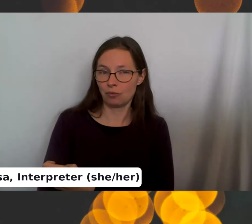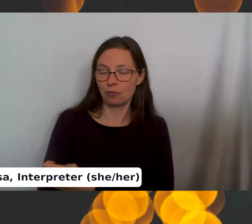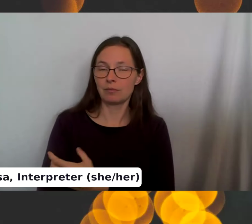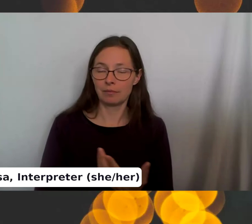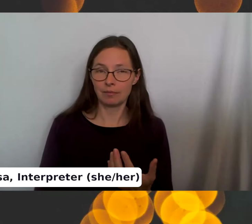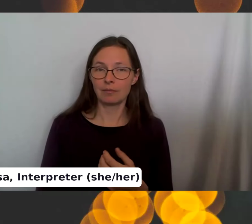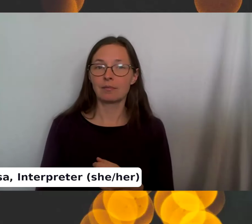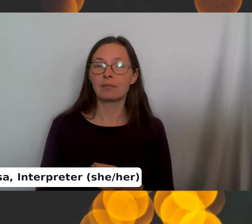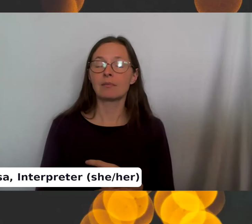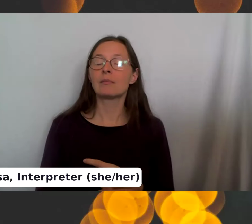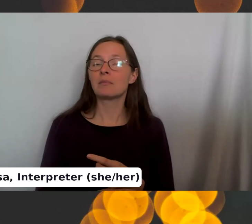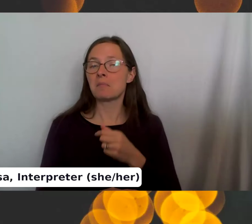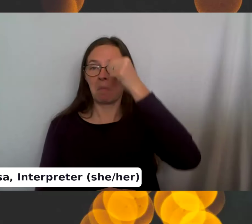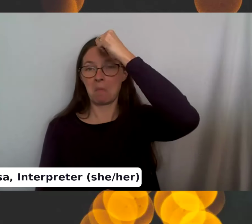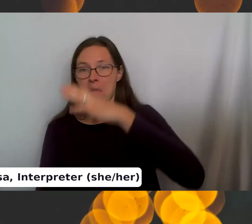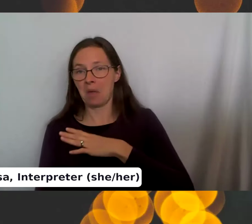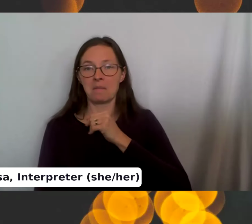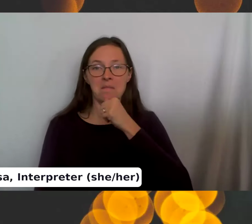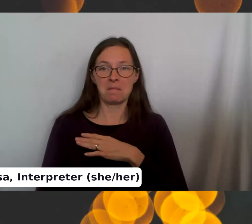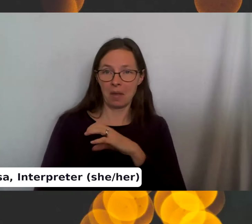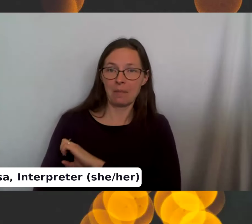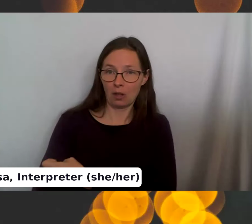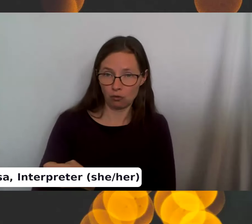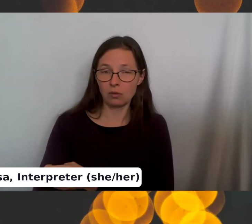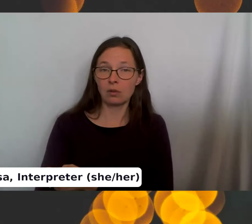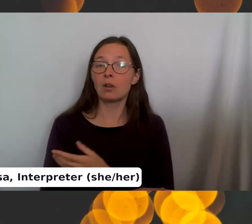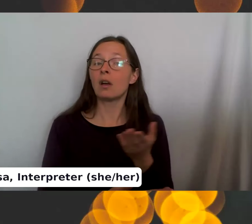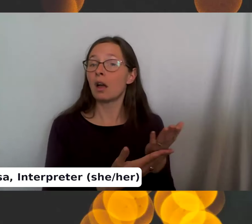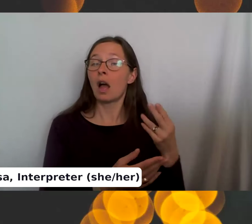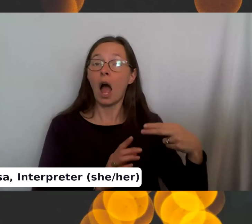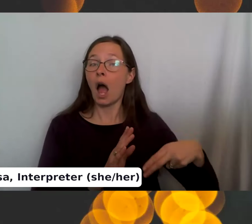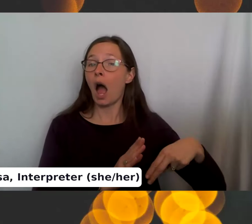But she is considered to be one of the